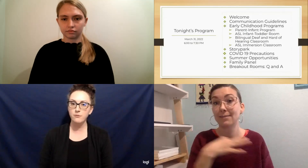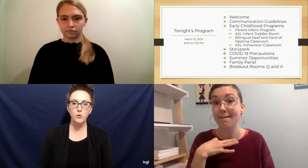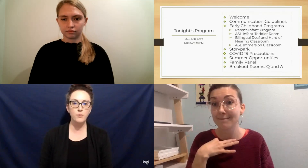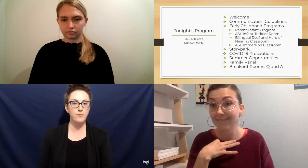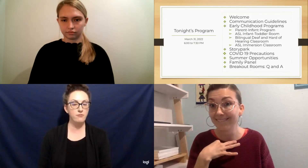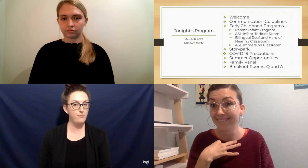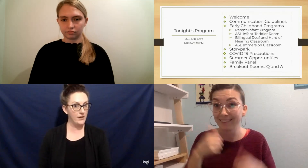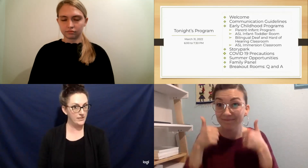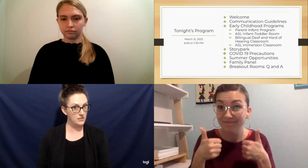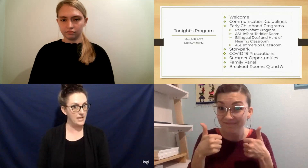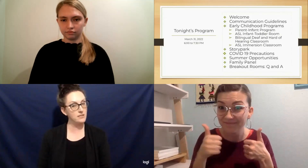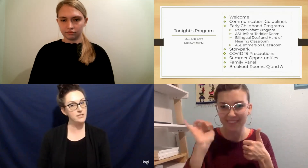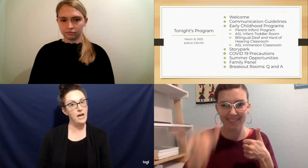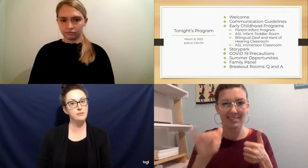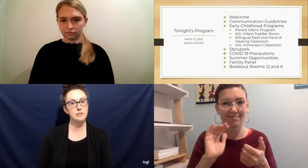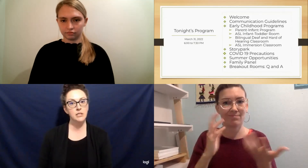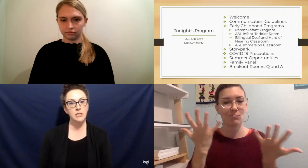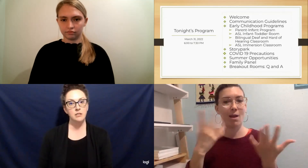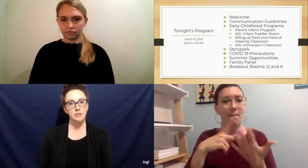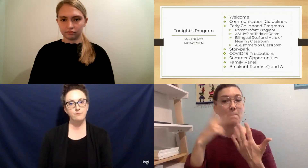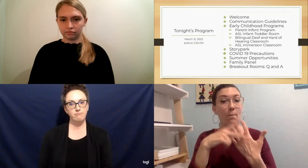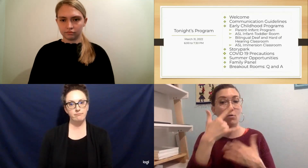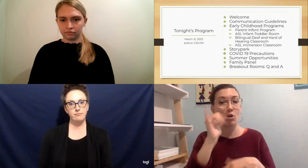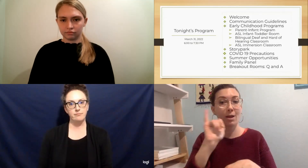of parents and staff.